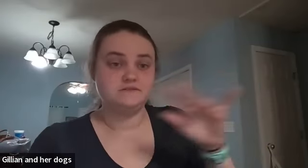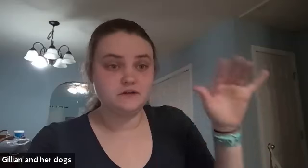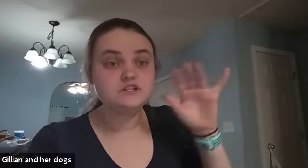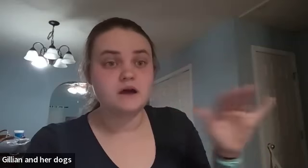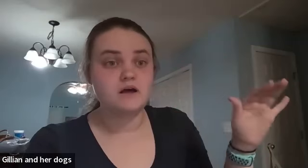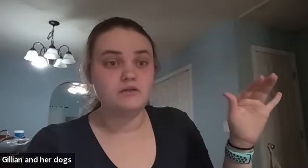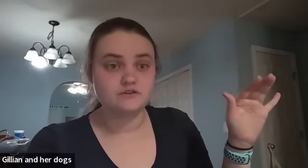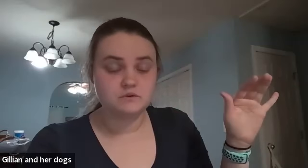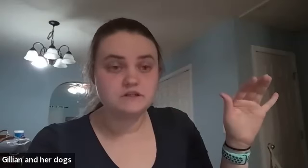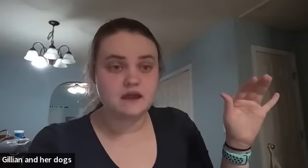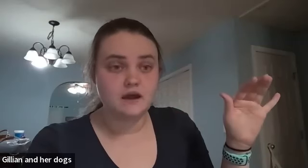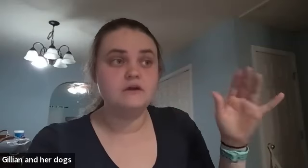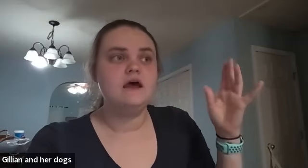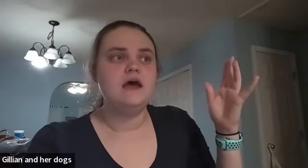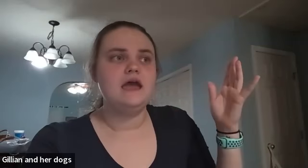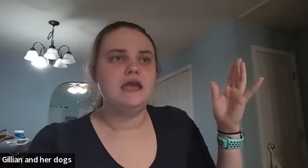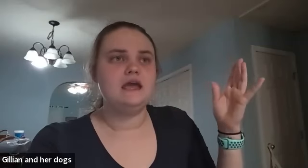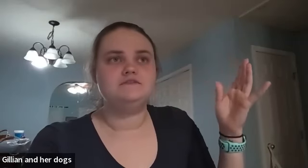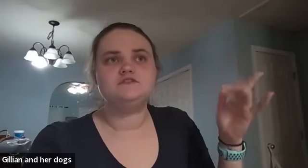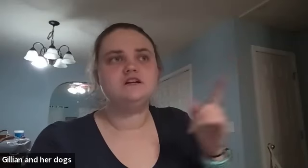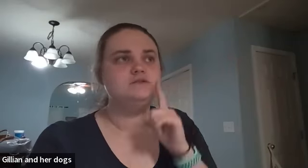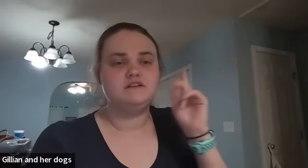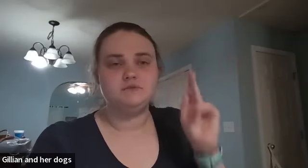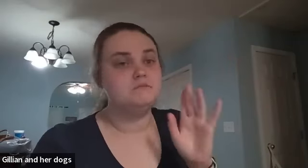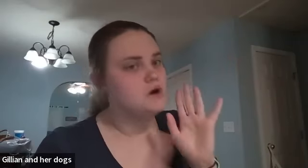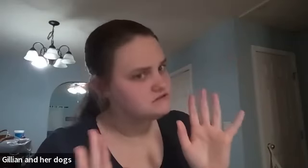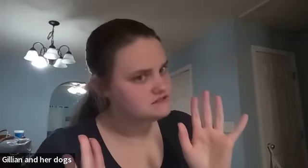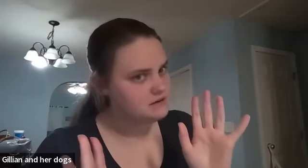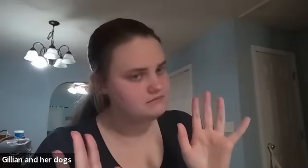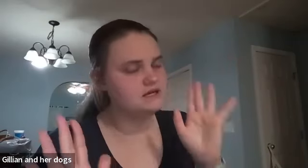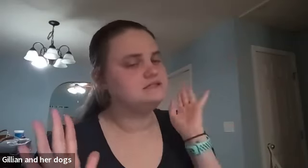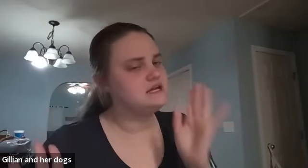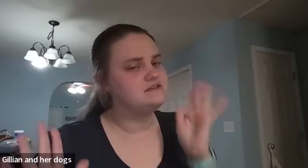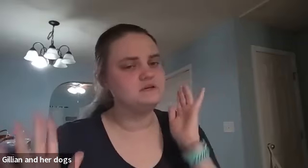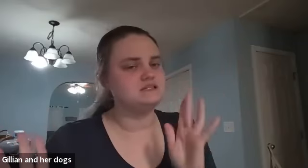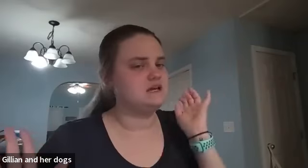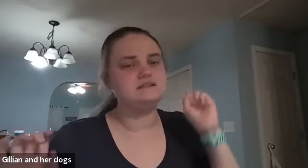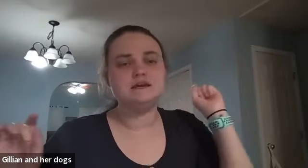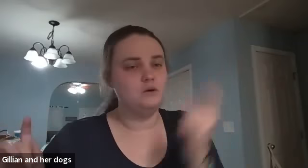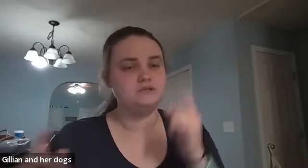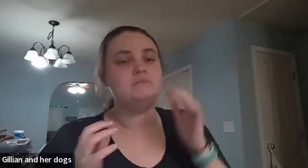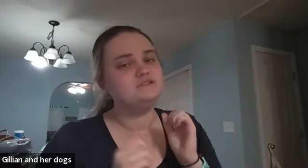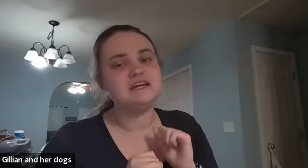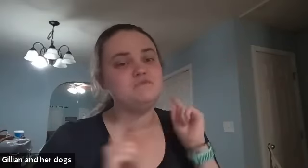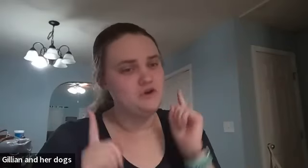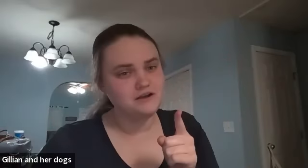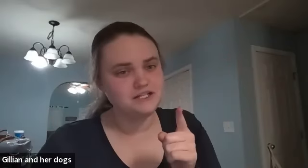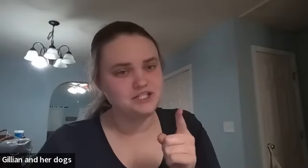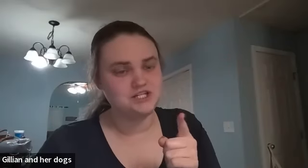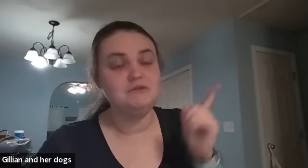finger spell those words out. And if you're talking to a deaf person, most of the time, and I say this because I cannot say always, but most of the time they're not going to judge you